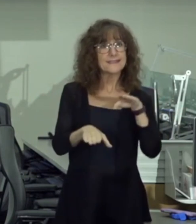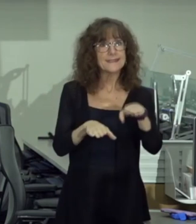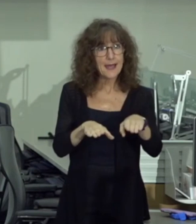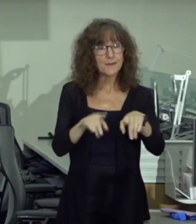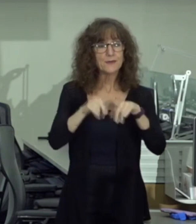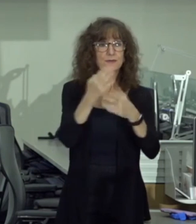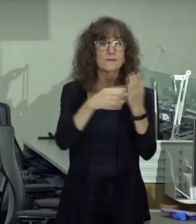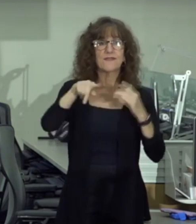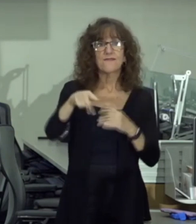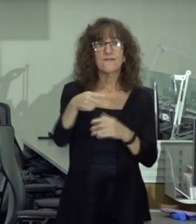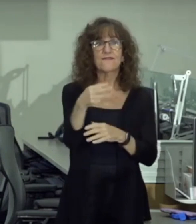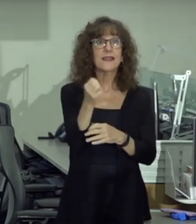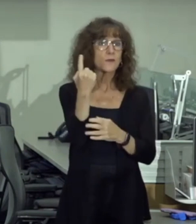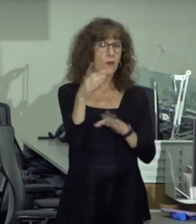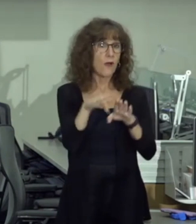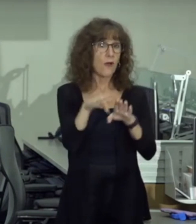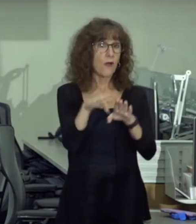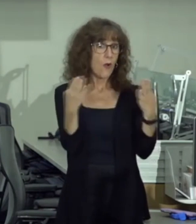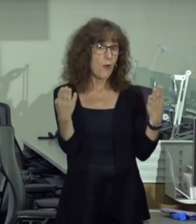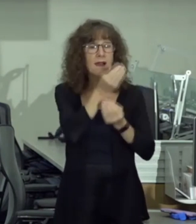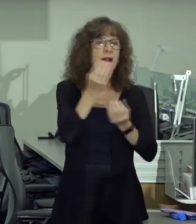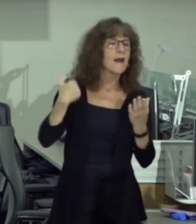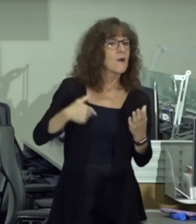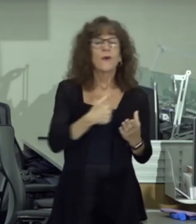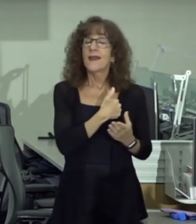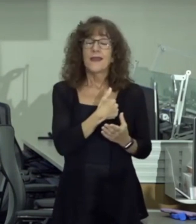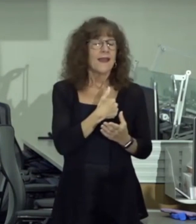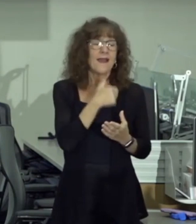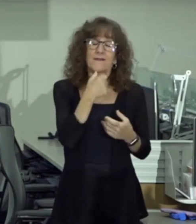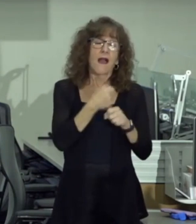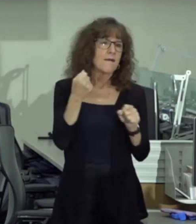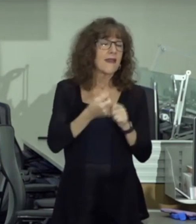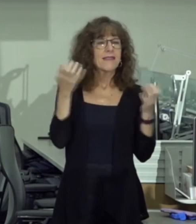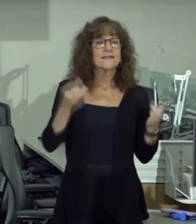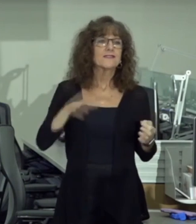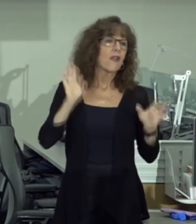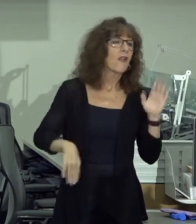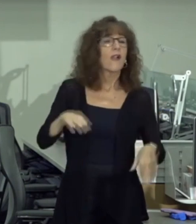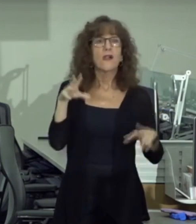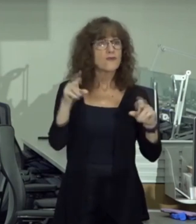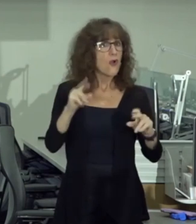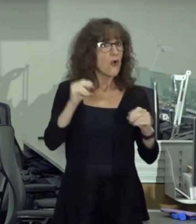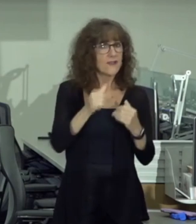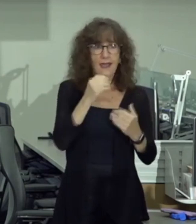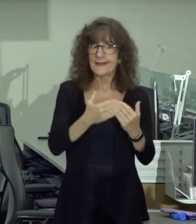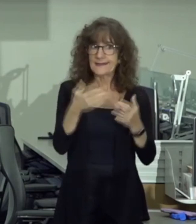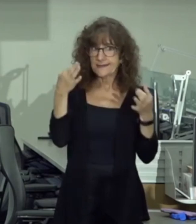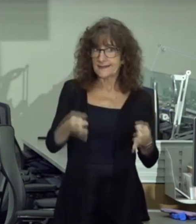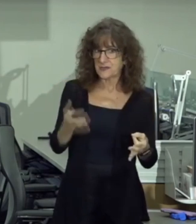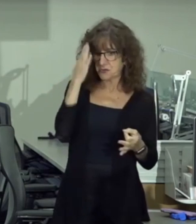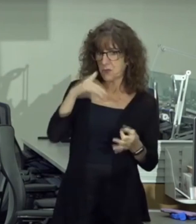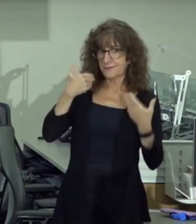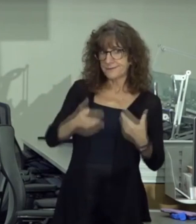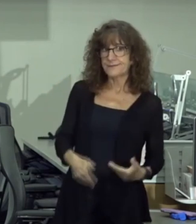a phase 1 opening. I can tell you that we have not made this decision lightly. You know me, so you know that this is the